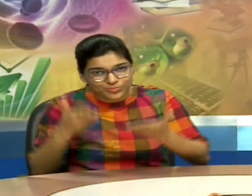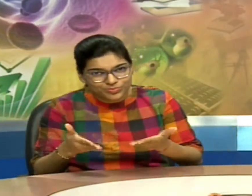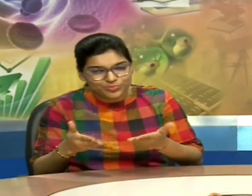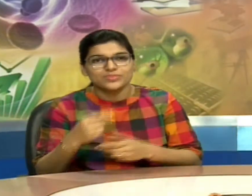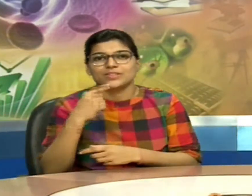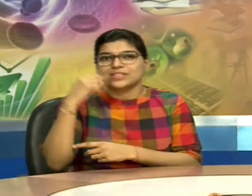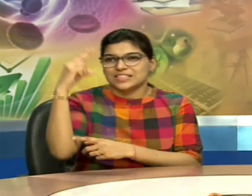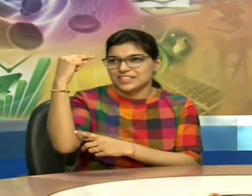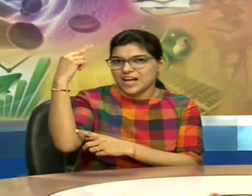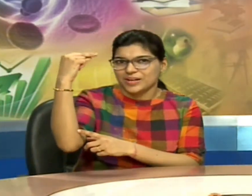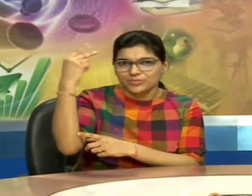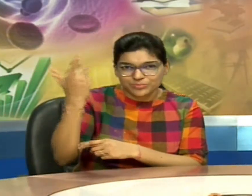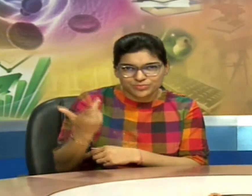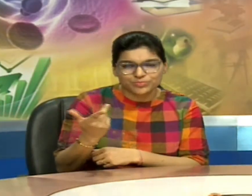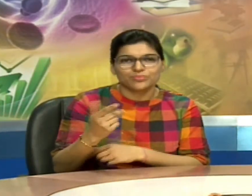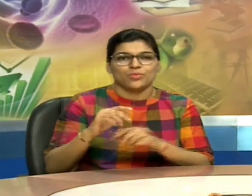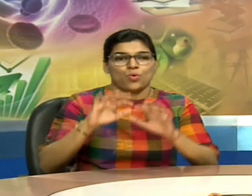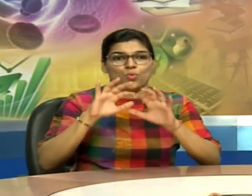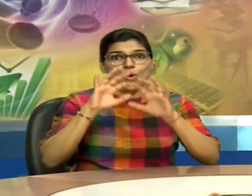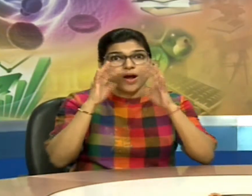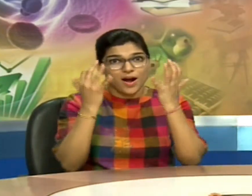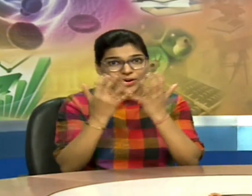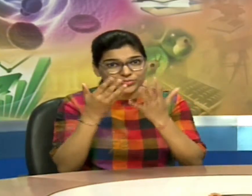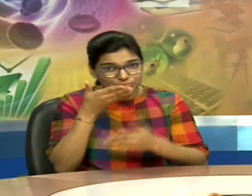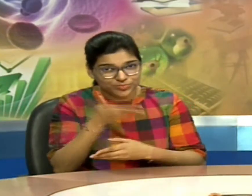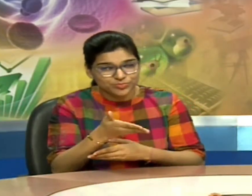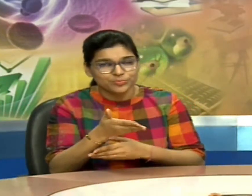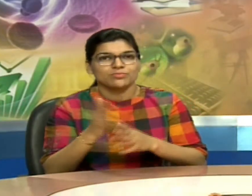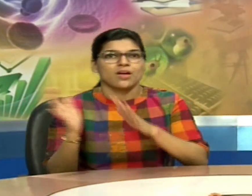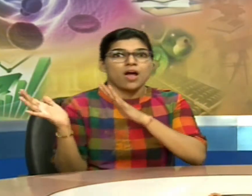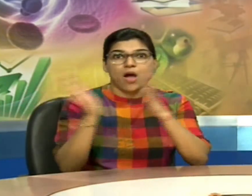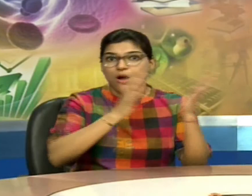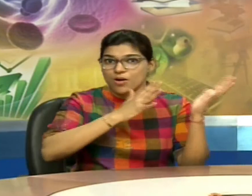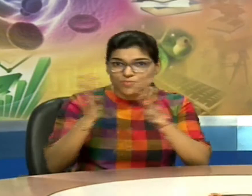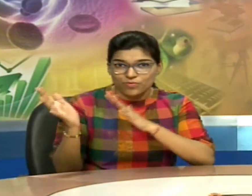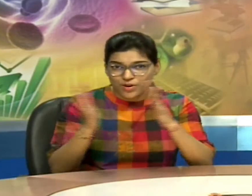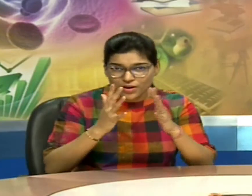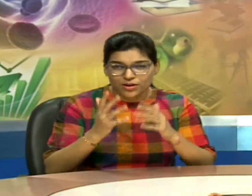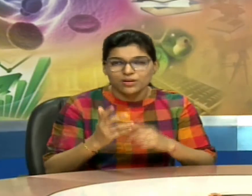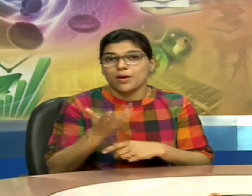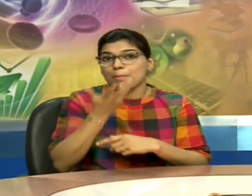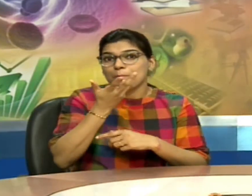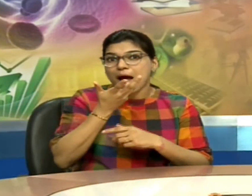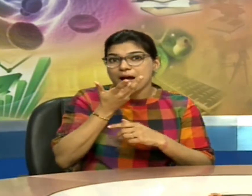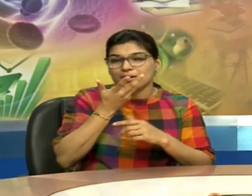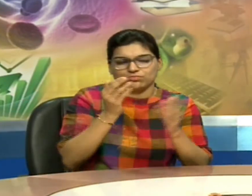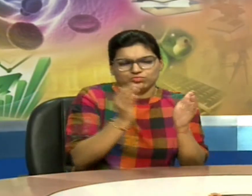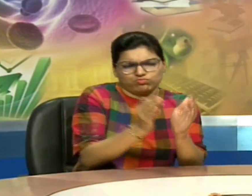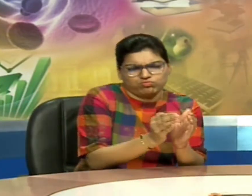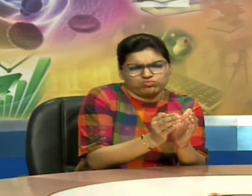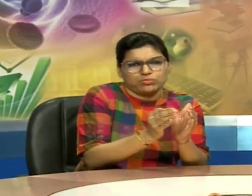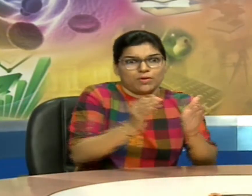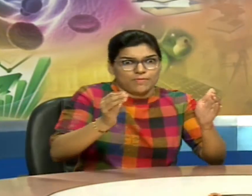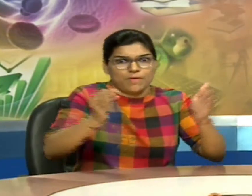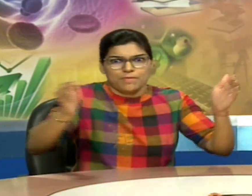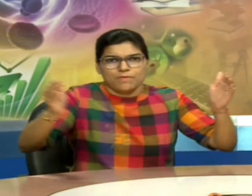different religions. They have prayed to various objects of nature like the sun, the moon, the